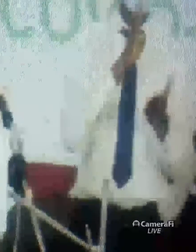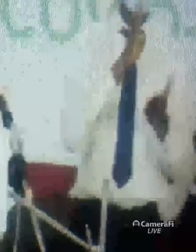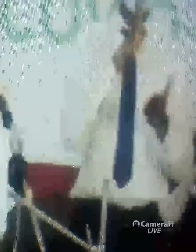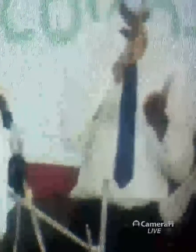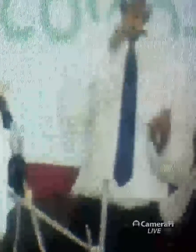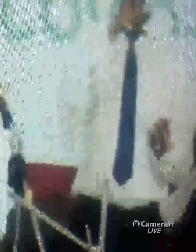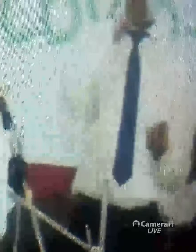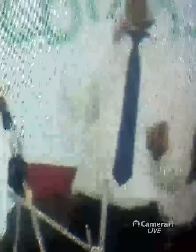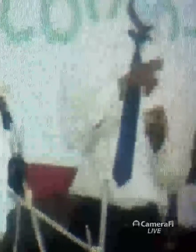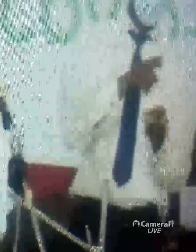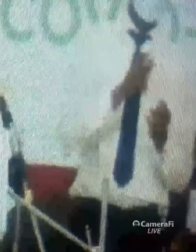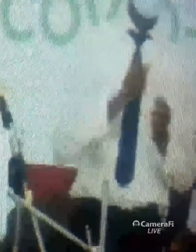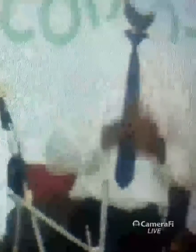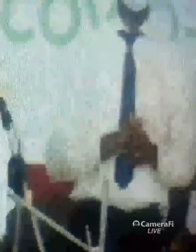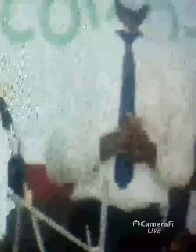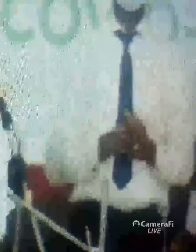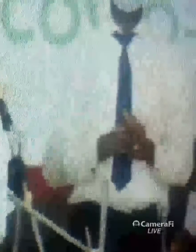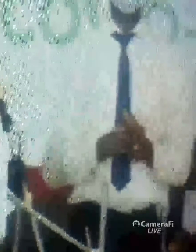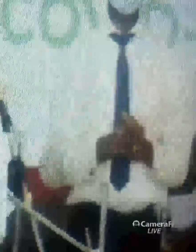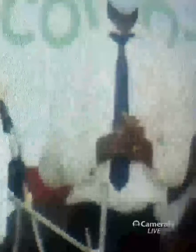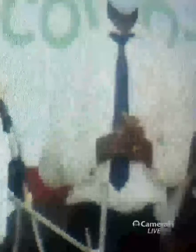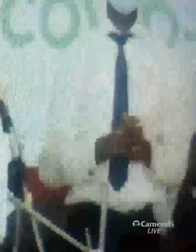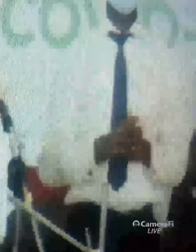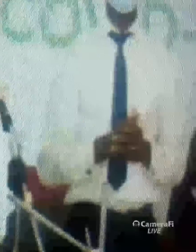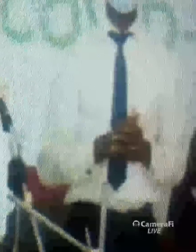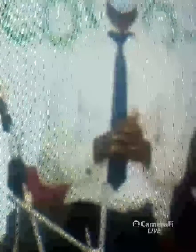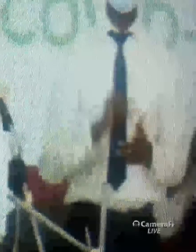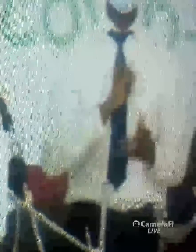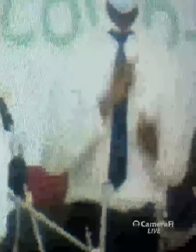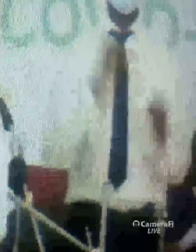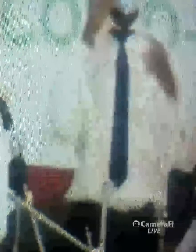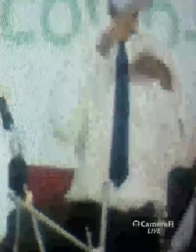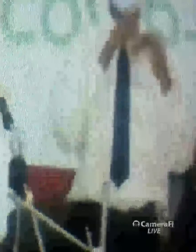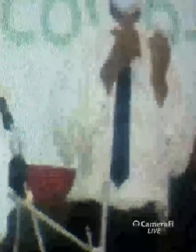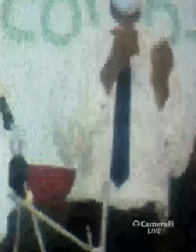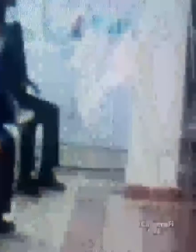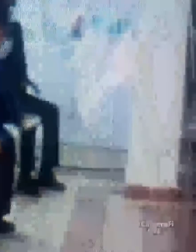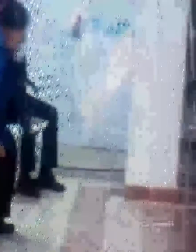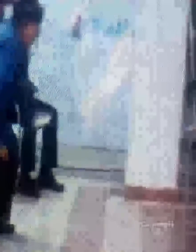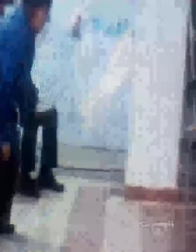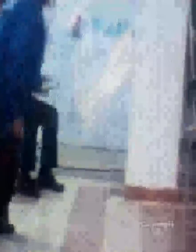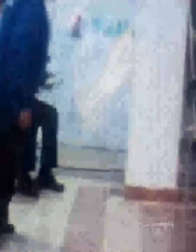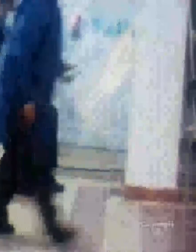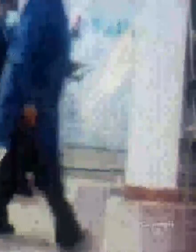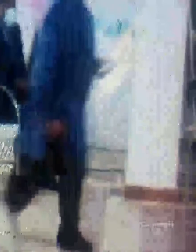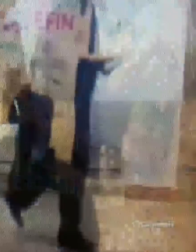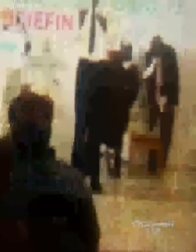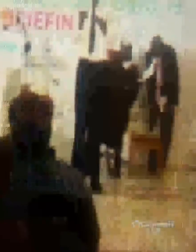going to drop. I think pretty much those are the questions that were directed to me. Thank you.